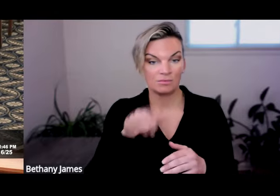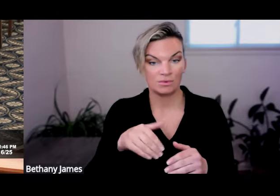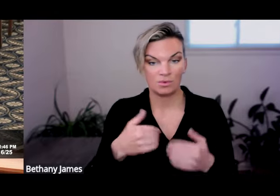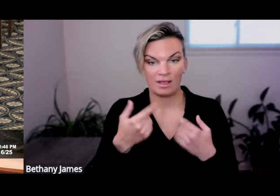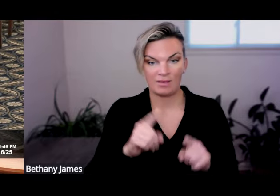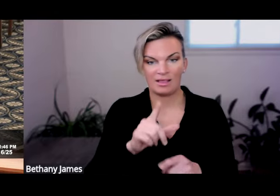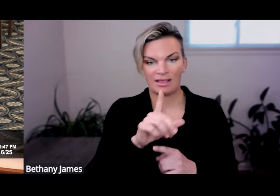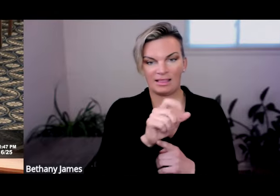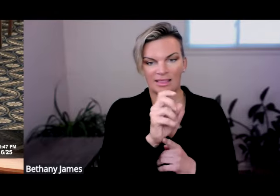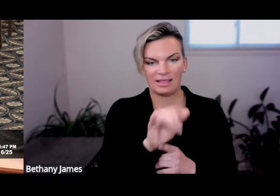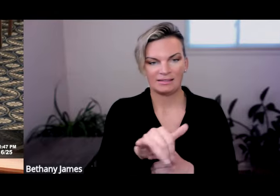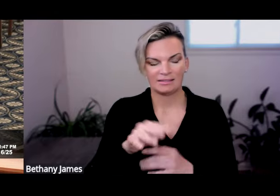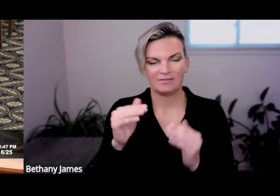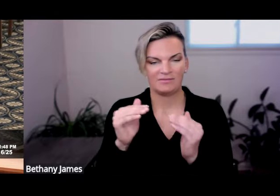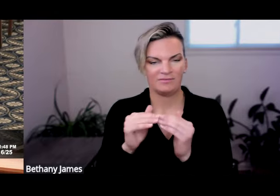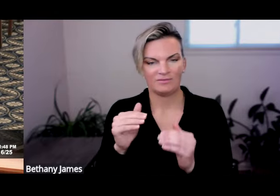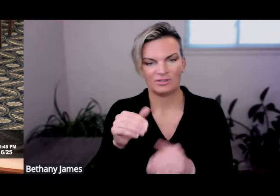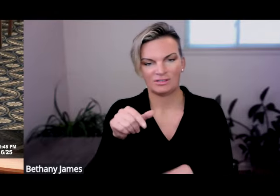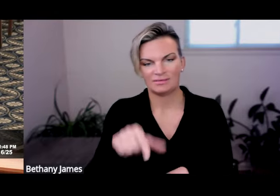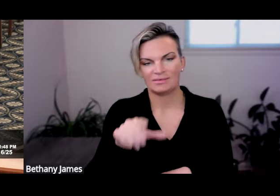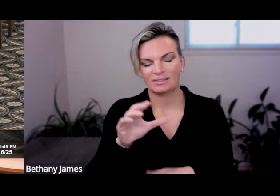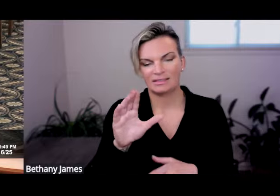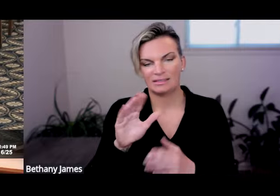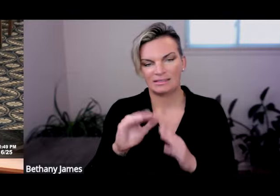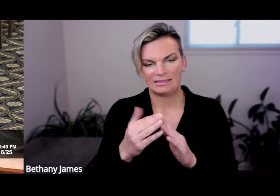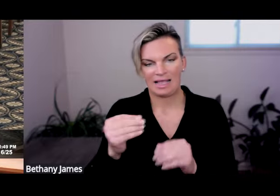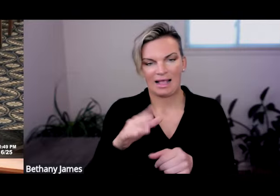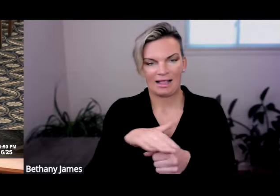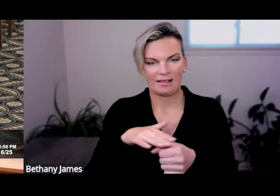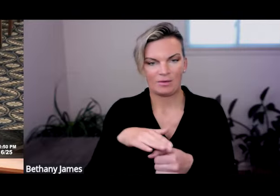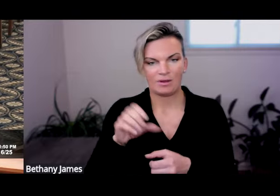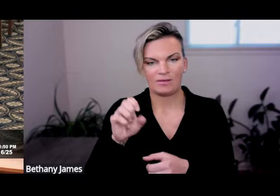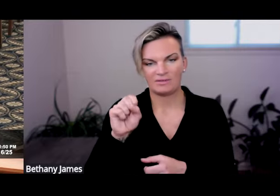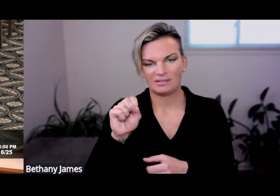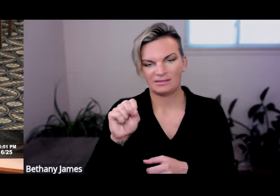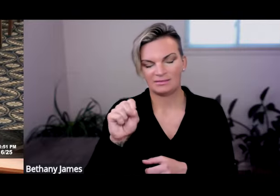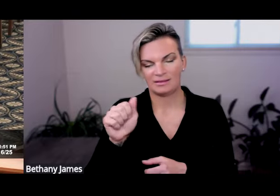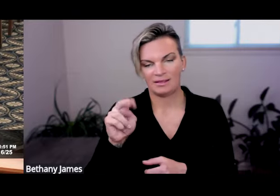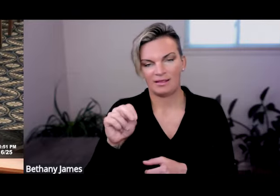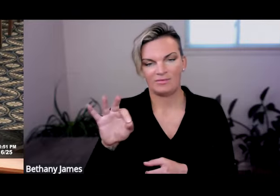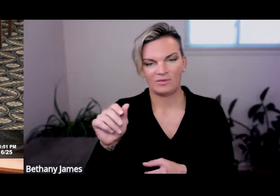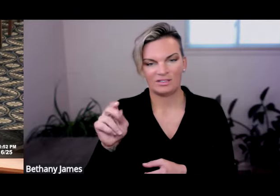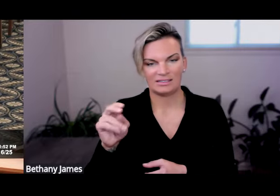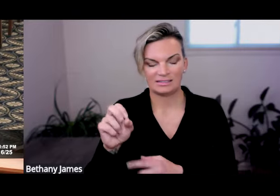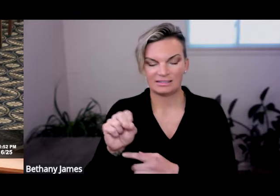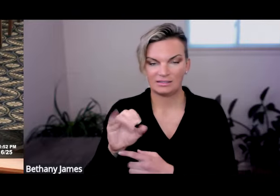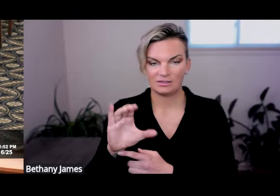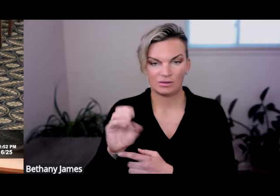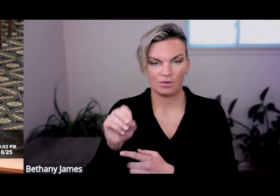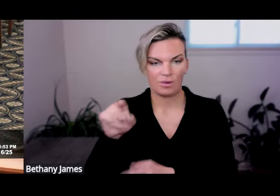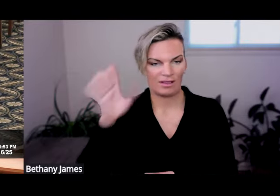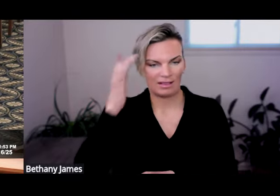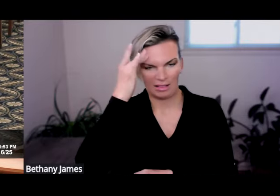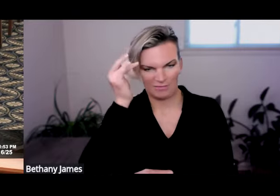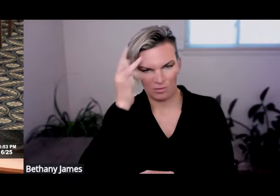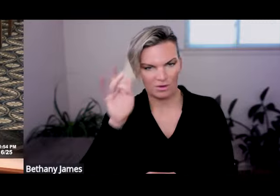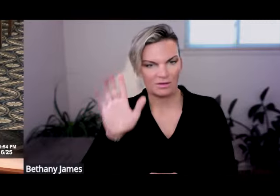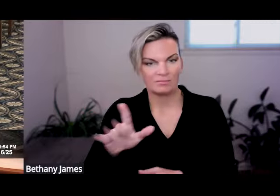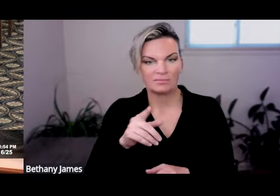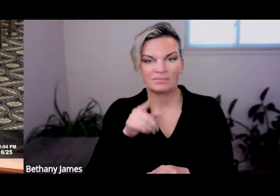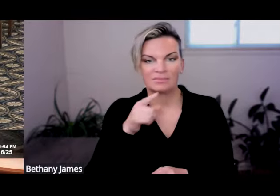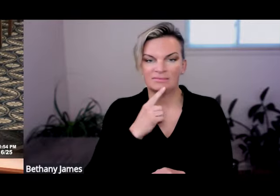Francisco. The California court there said that that was ambiguous and didn't necessarily prohibit non-citizens from voting. And so that's why we think it's